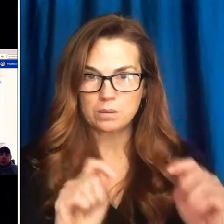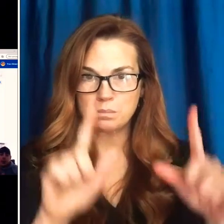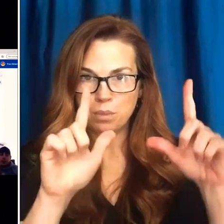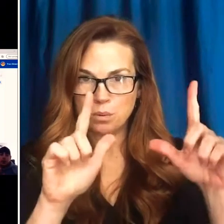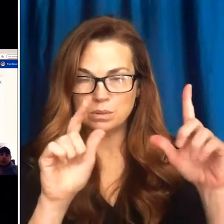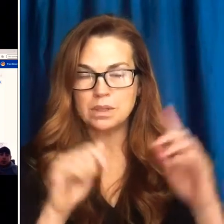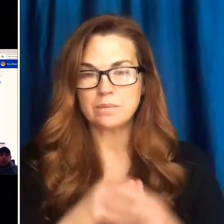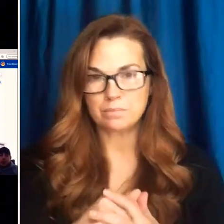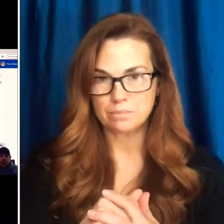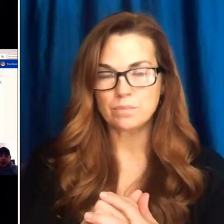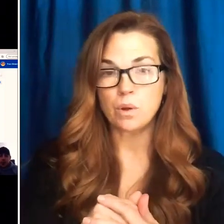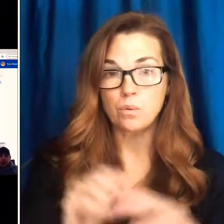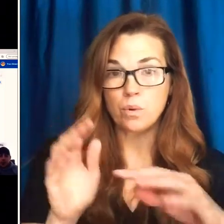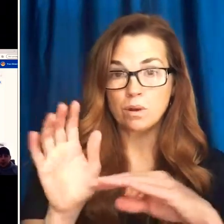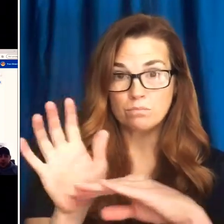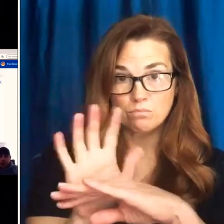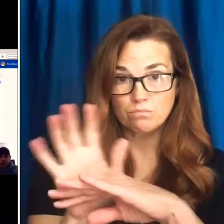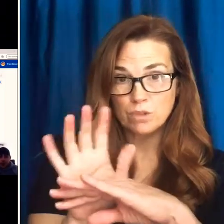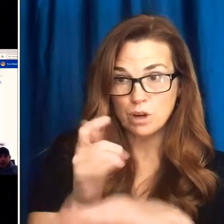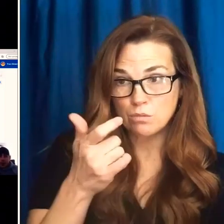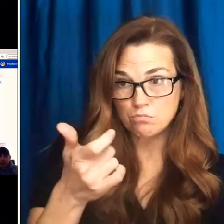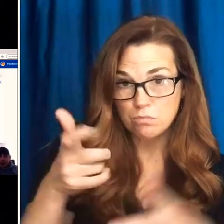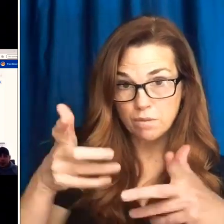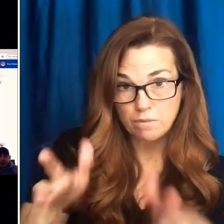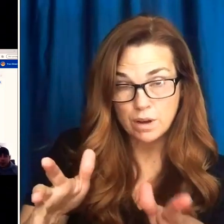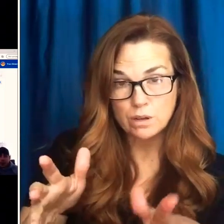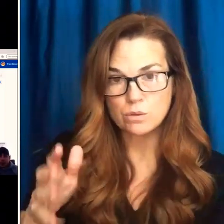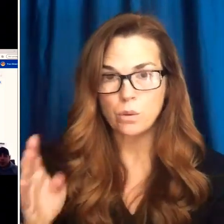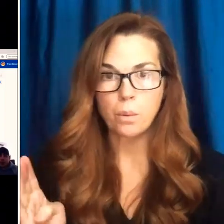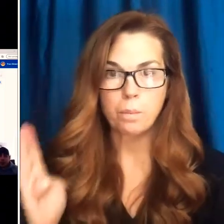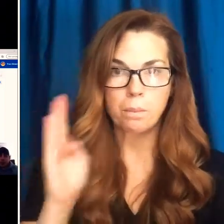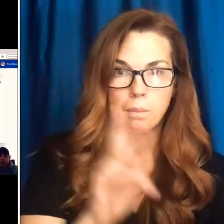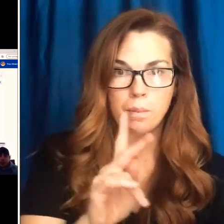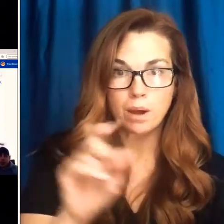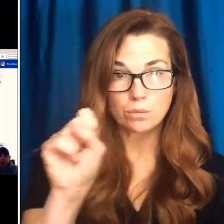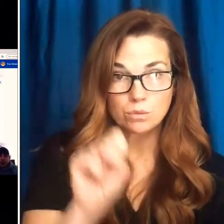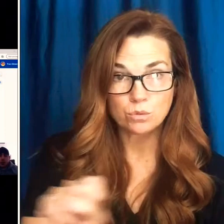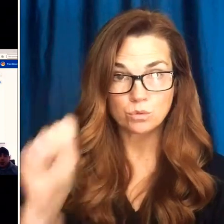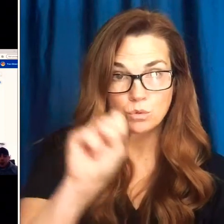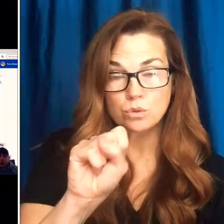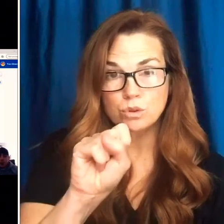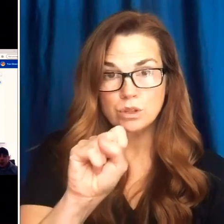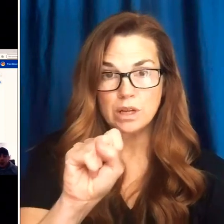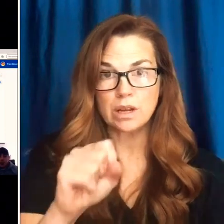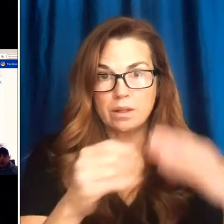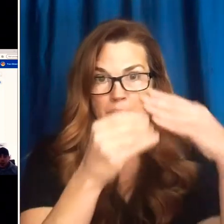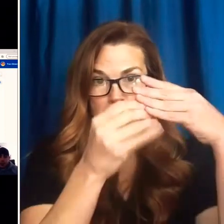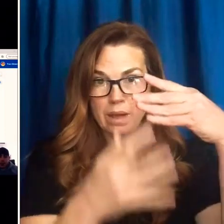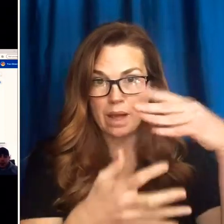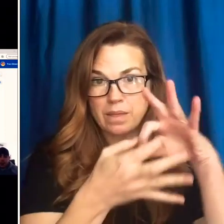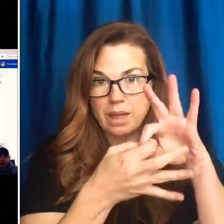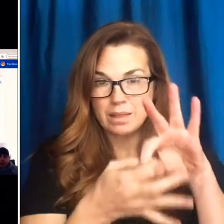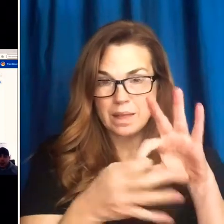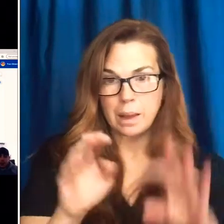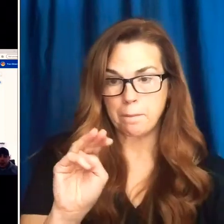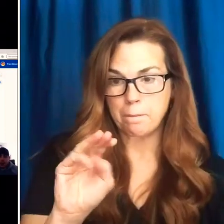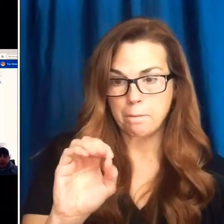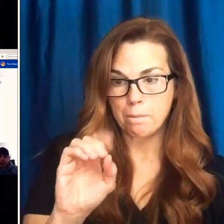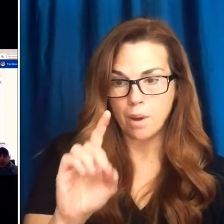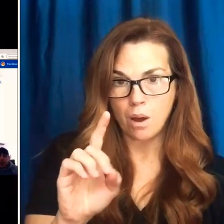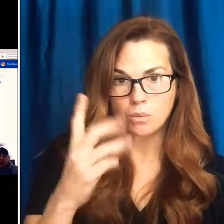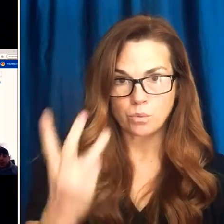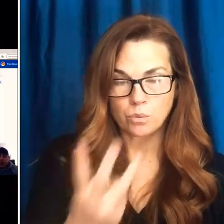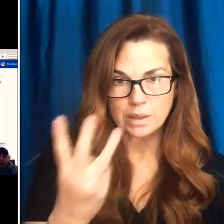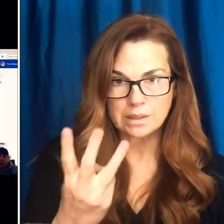go back into Schoology and you will click on this link down at the bottom that says Mod Wednesday, September 2nd Division